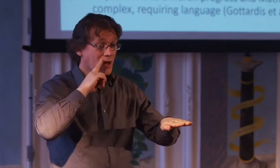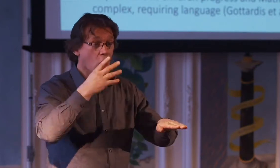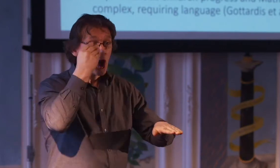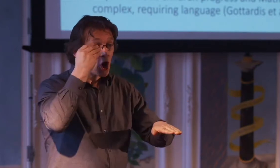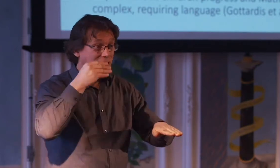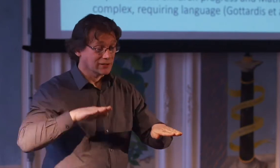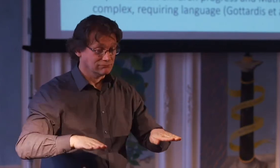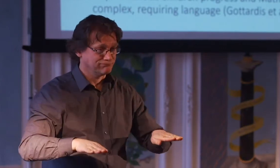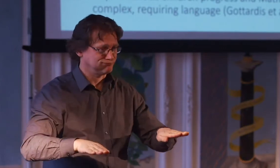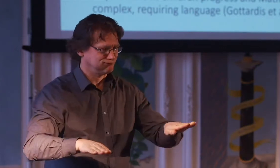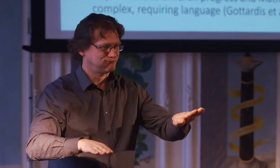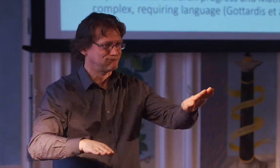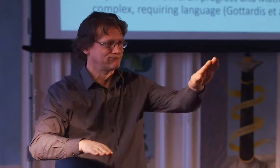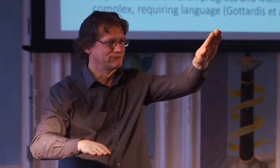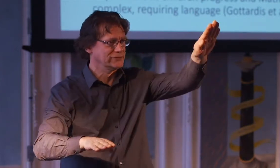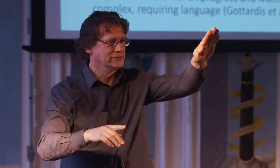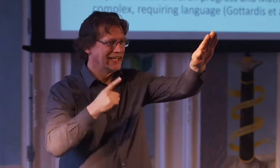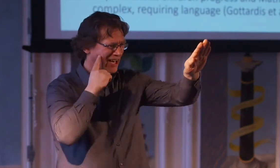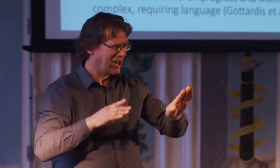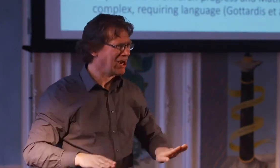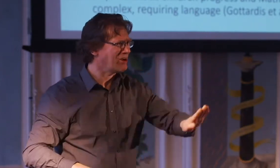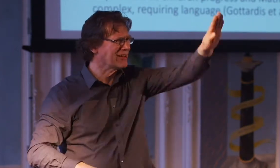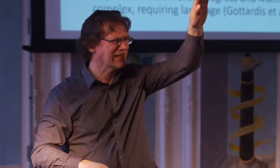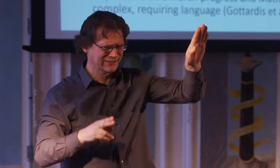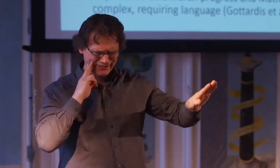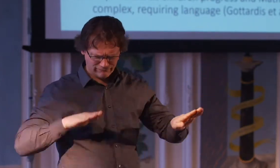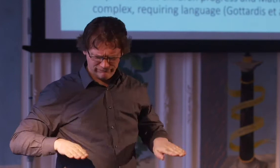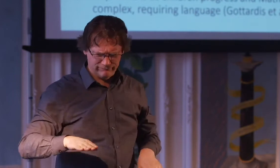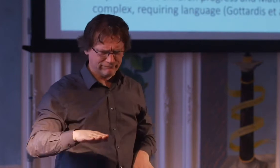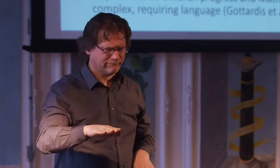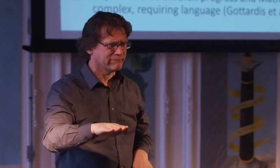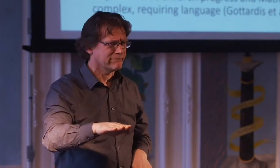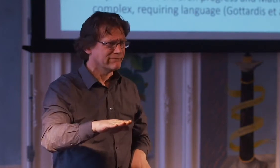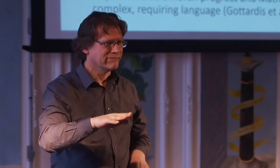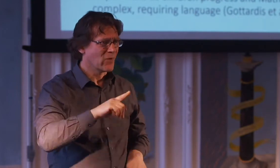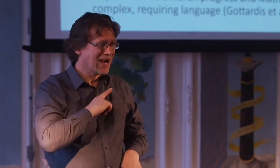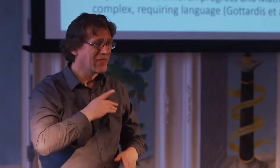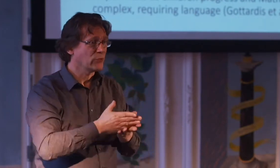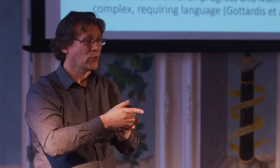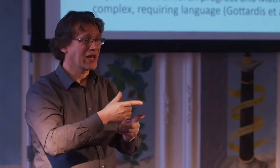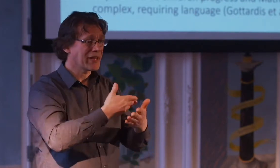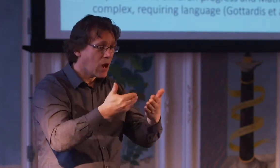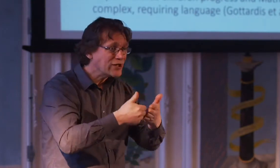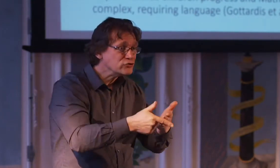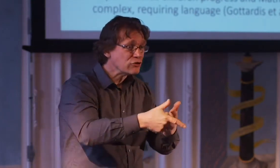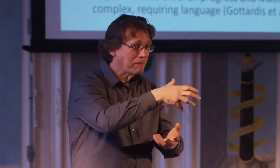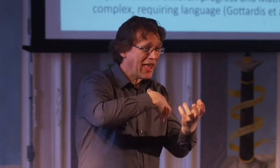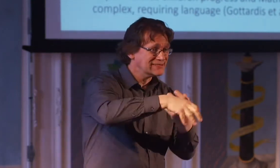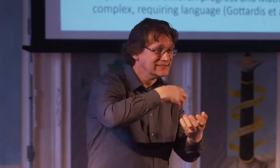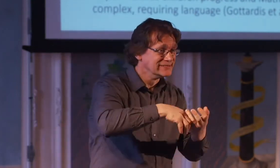shown that both hearing and deaf children show similar levels of attainment in the early years, but as